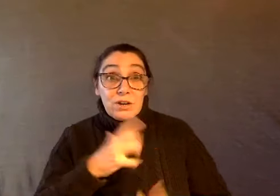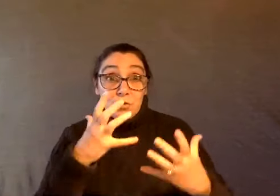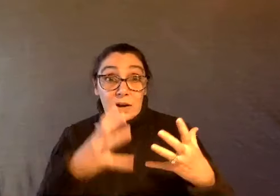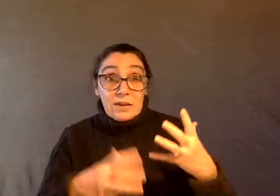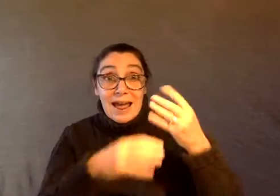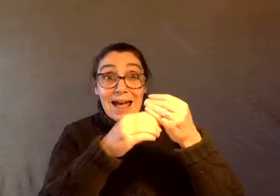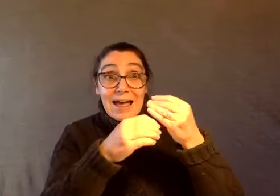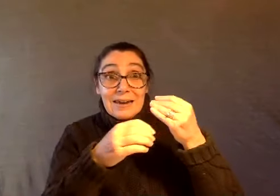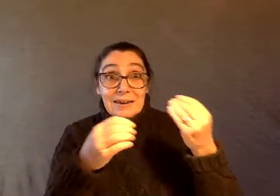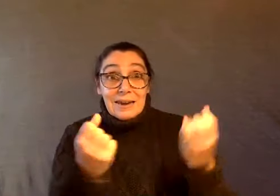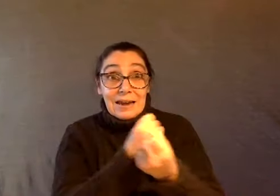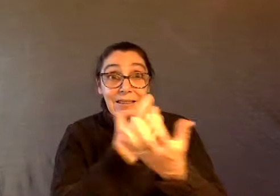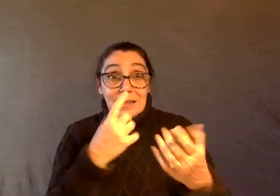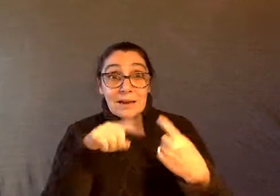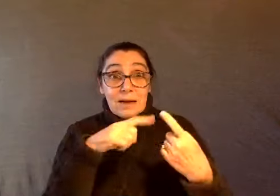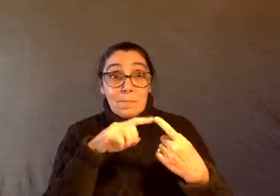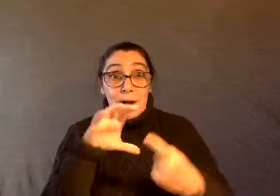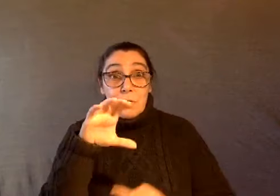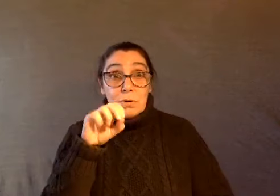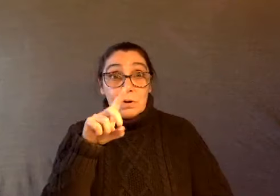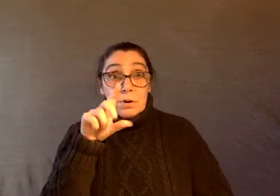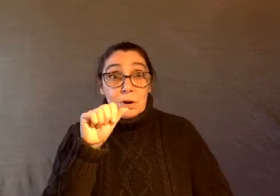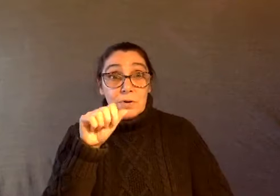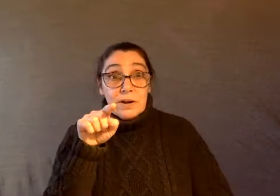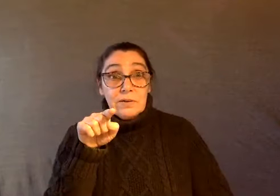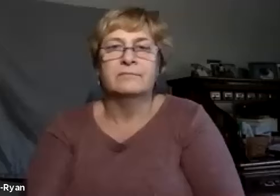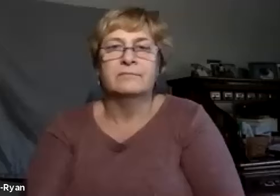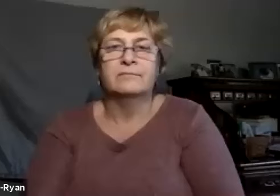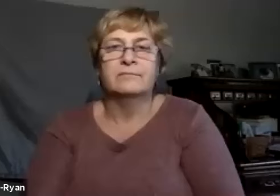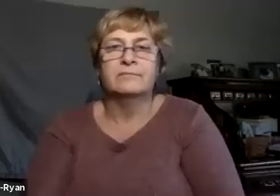do you want to add anything about codas?